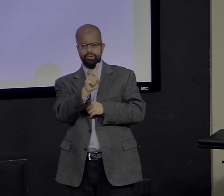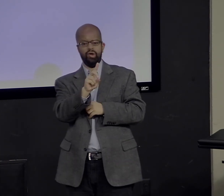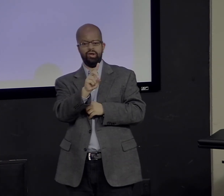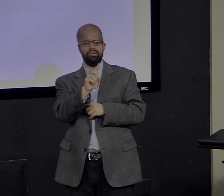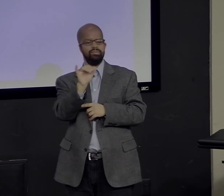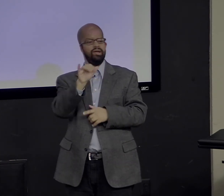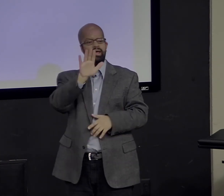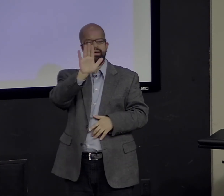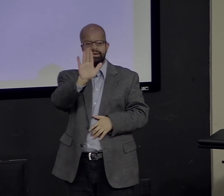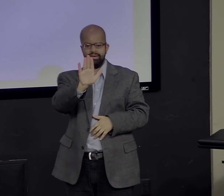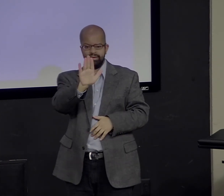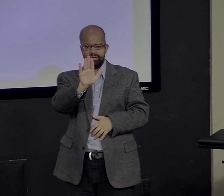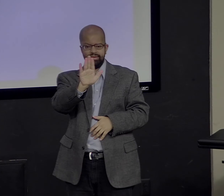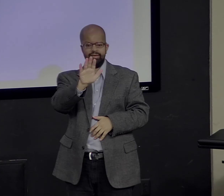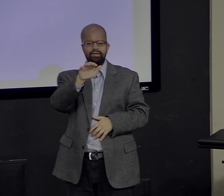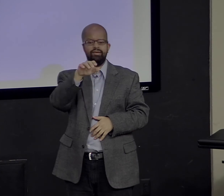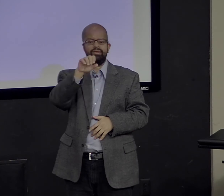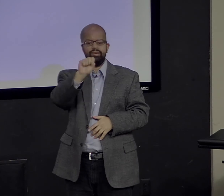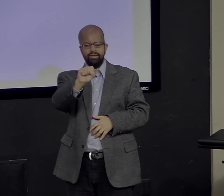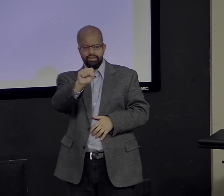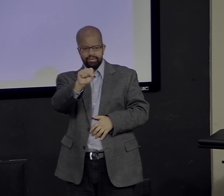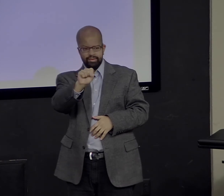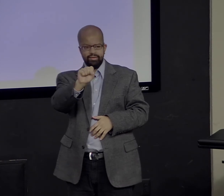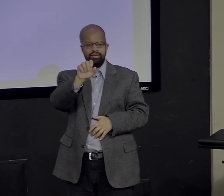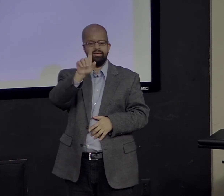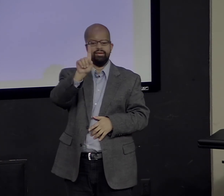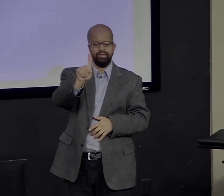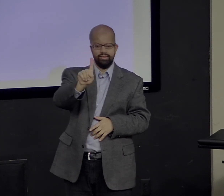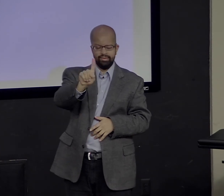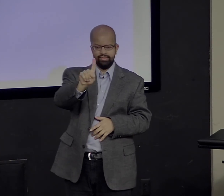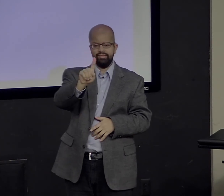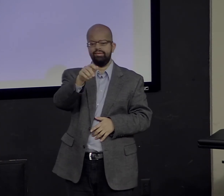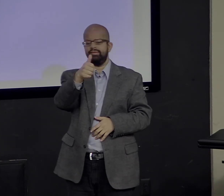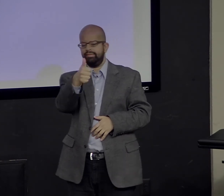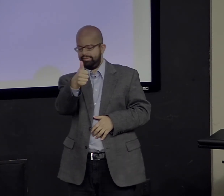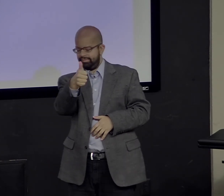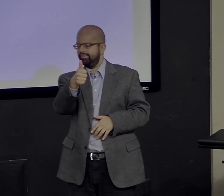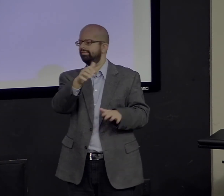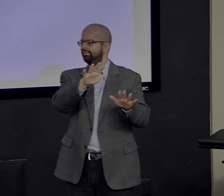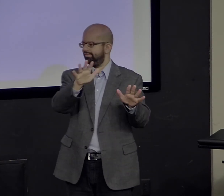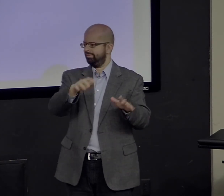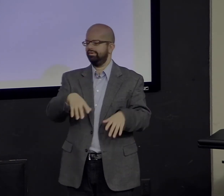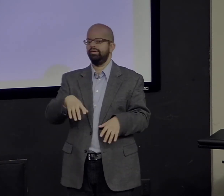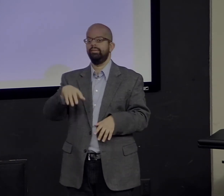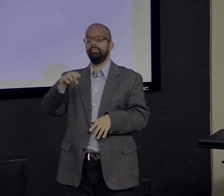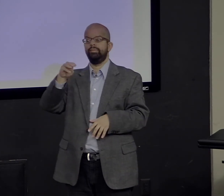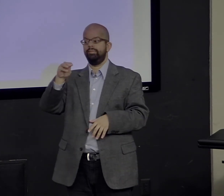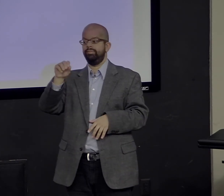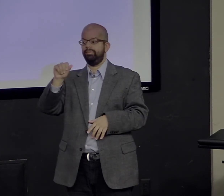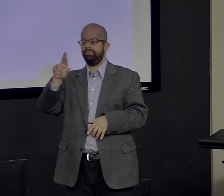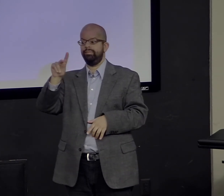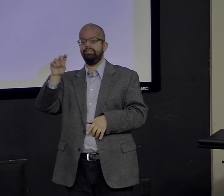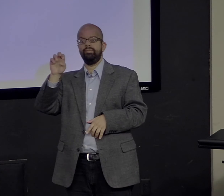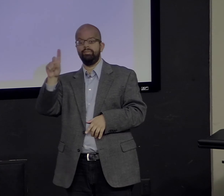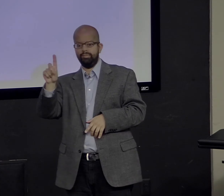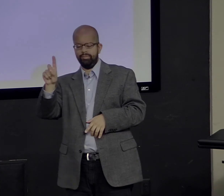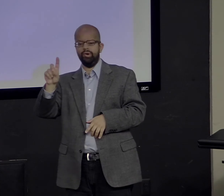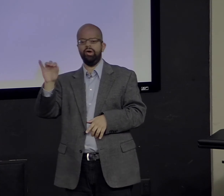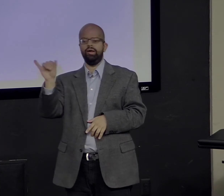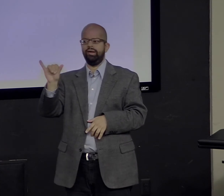An example of an unmarked hand shape is this, this, this, and this. Now a marked hand shape